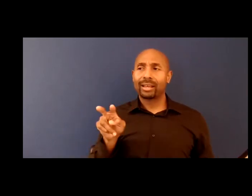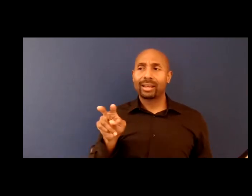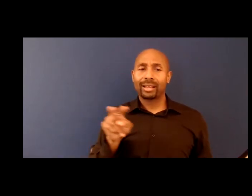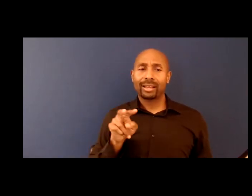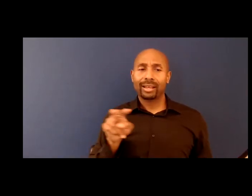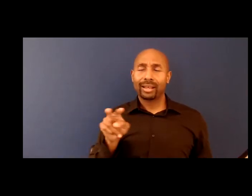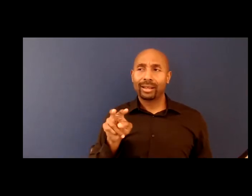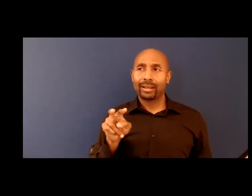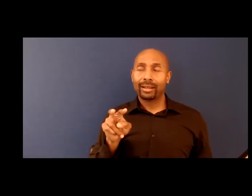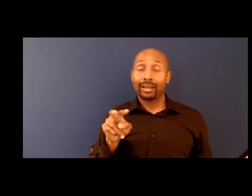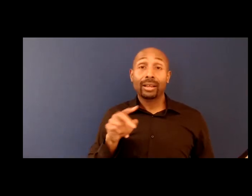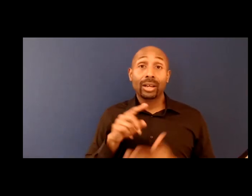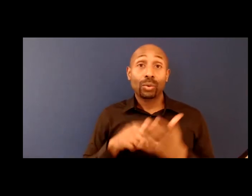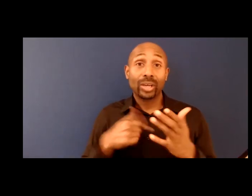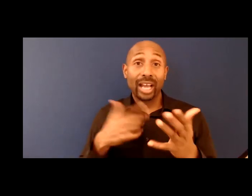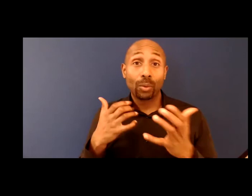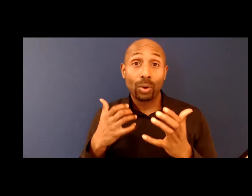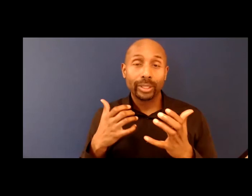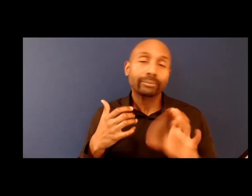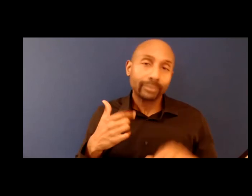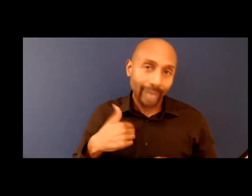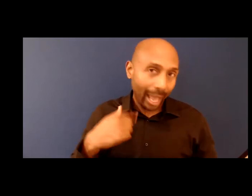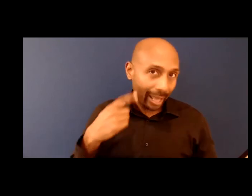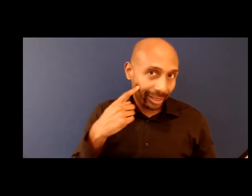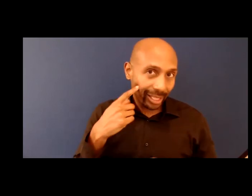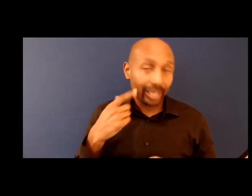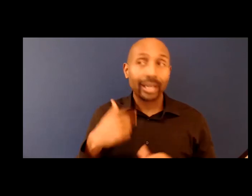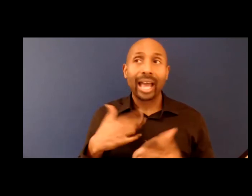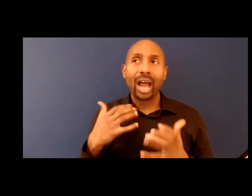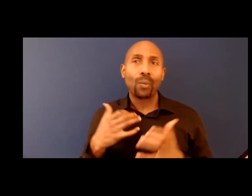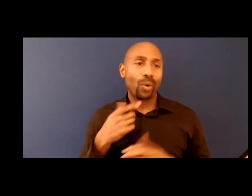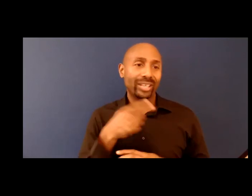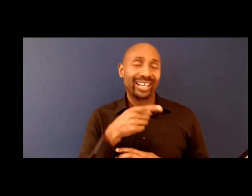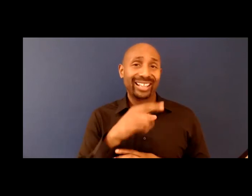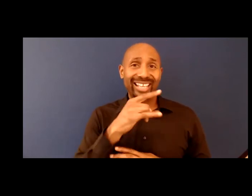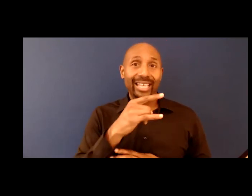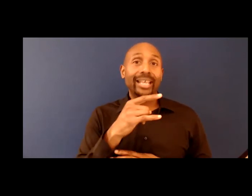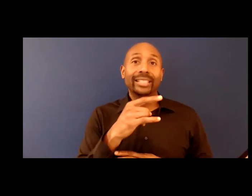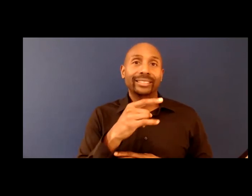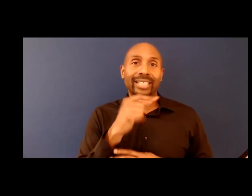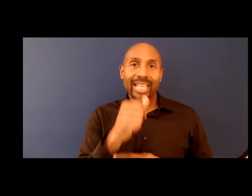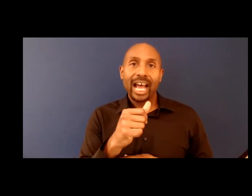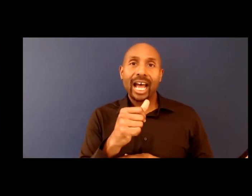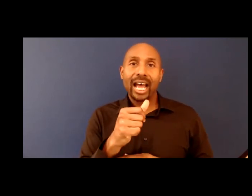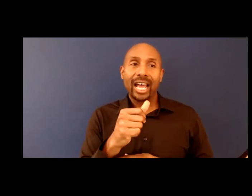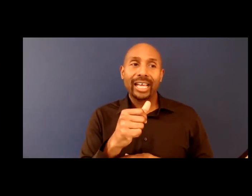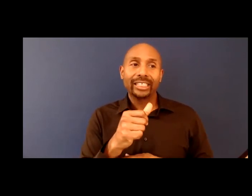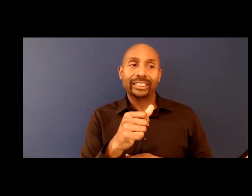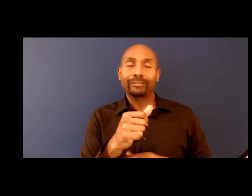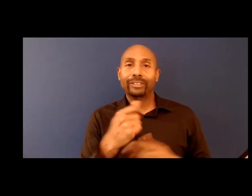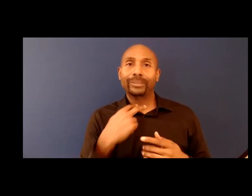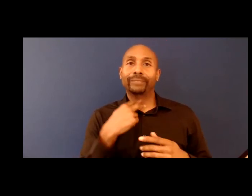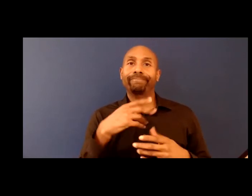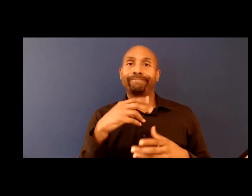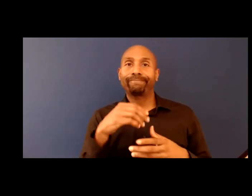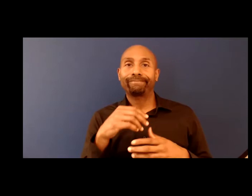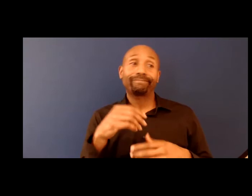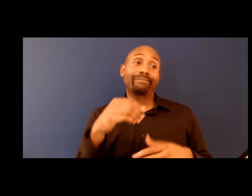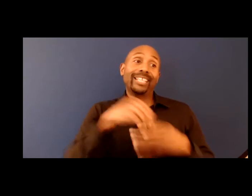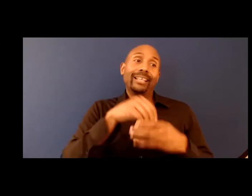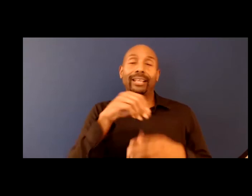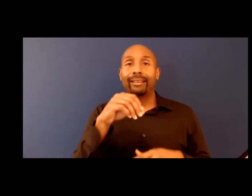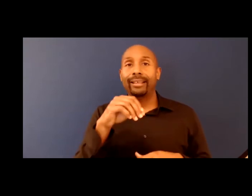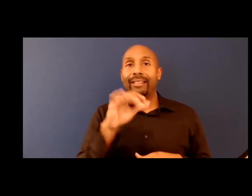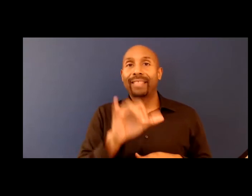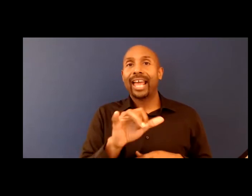sure, I think what I wanted was for the kid not to be in a wheelchair. Sure, what I wanted was for this place,